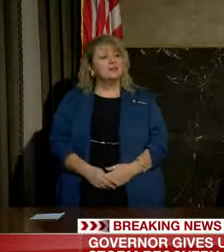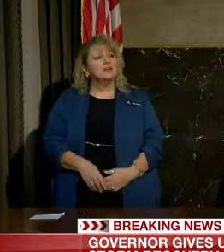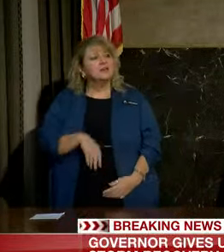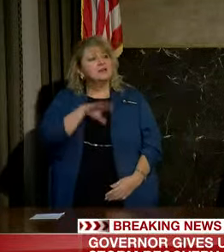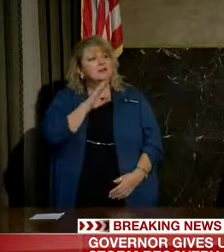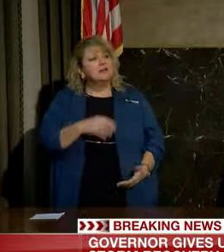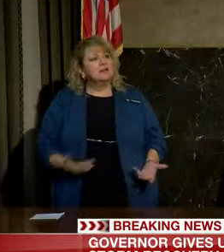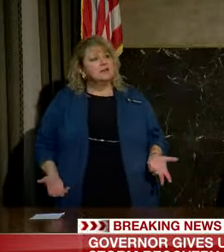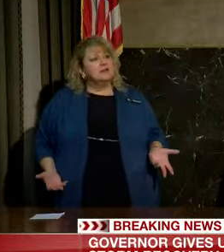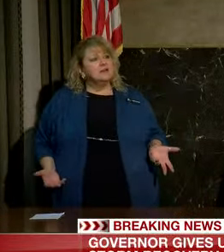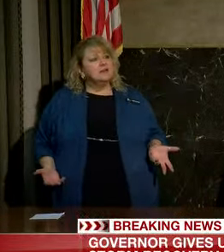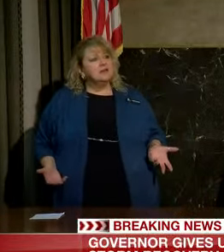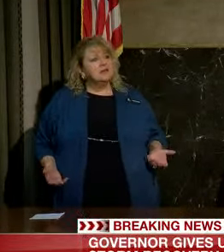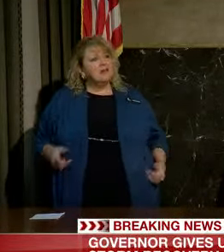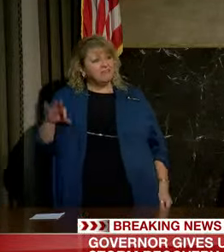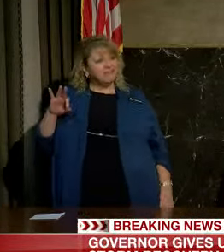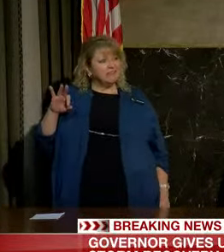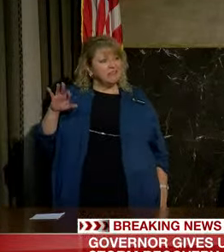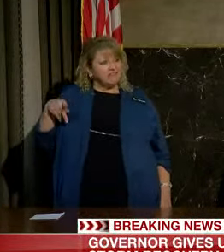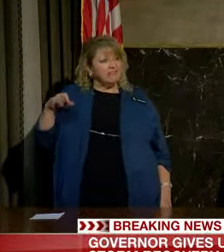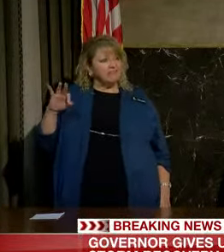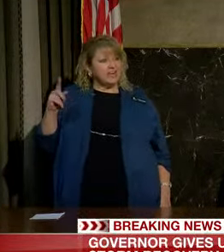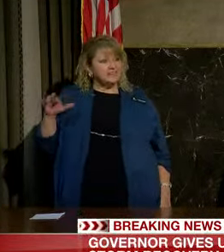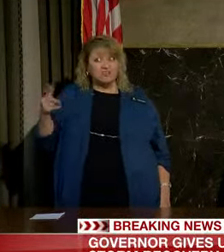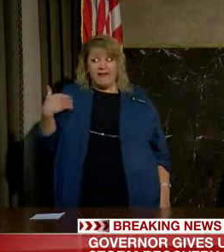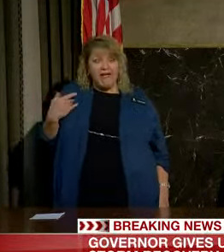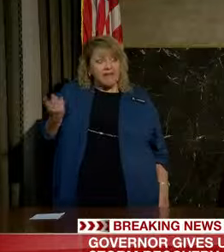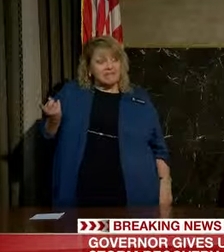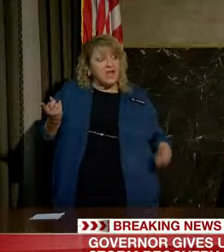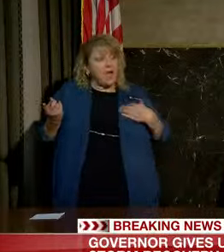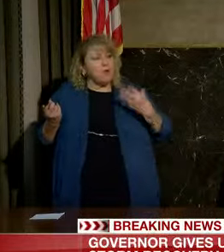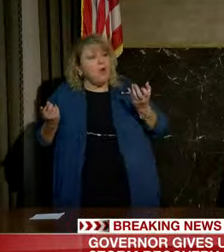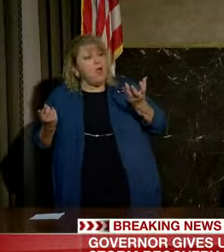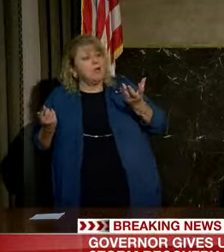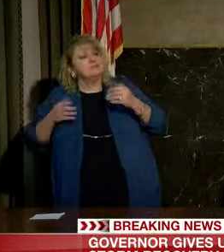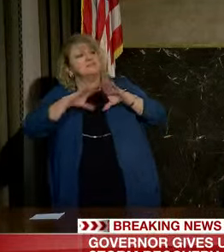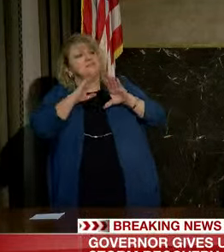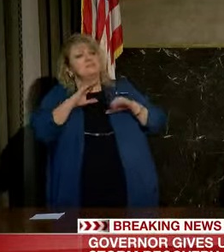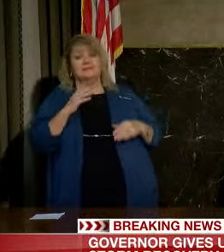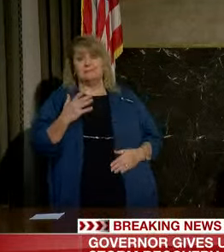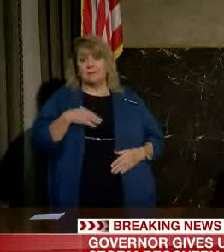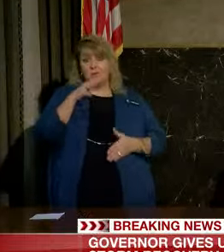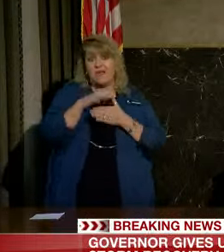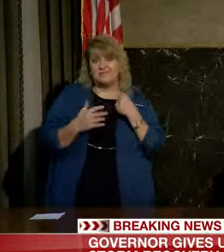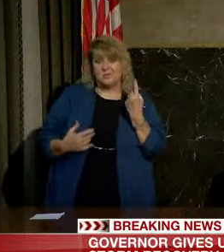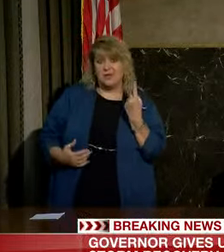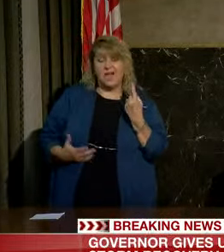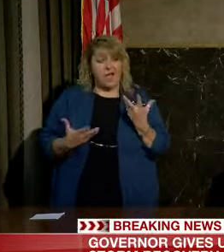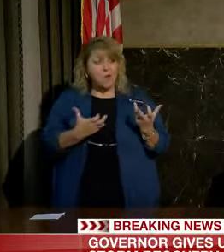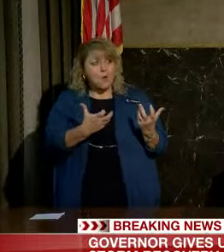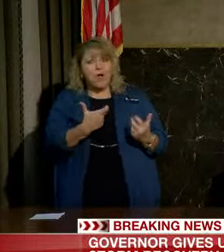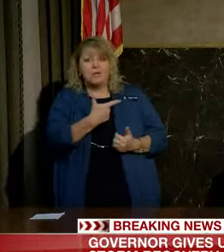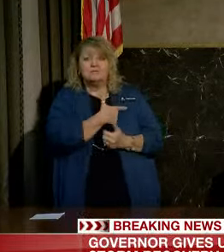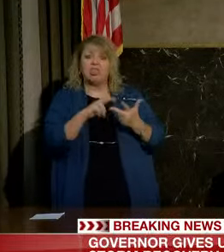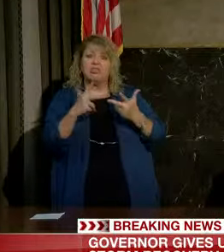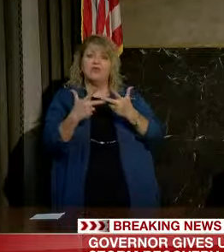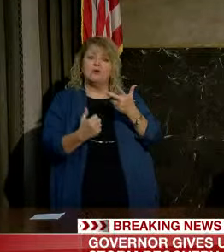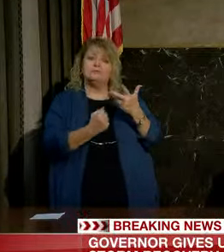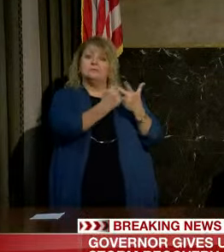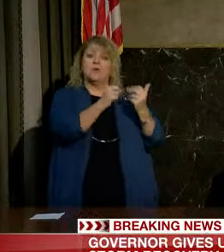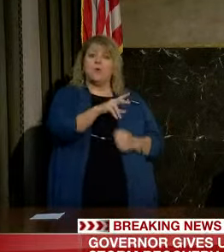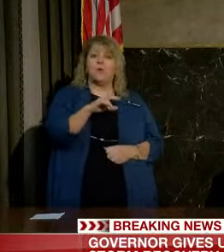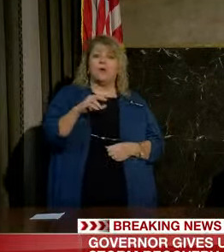that there's no booster shot news that's applicable to them. My wife is one of them, so I hear a lot of frustration about that.